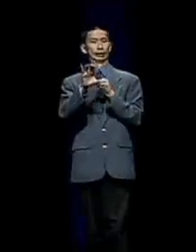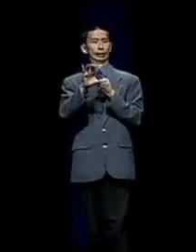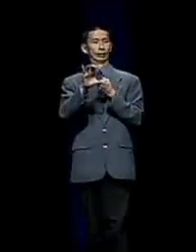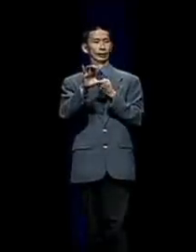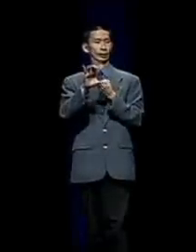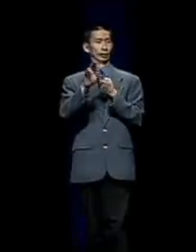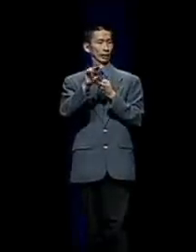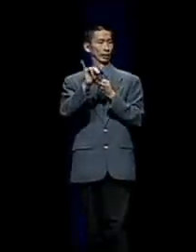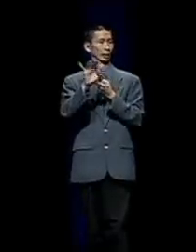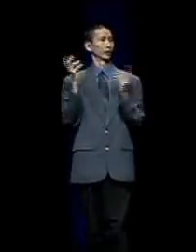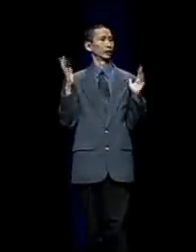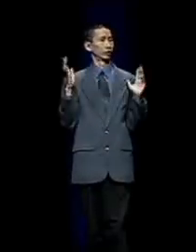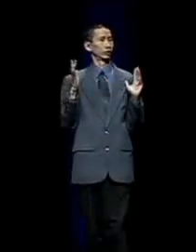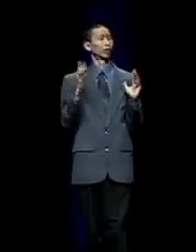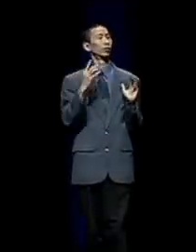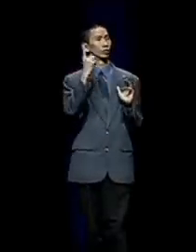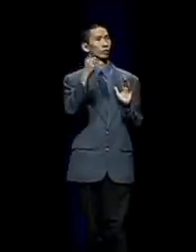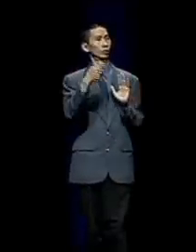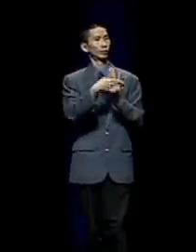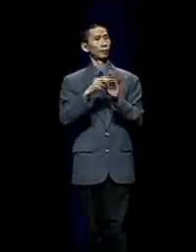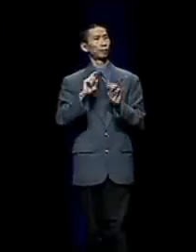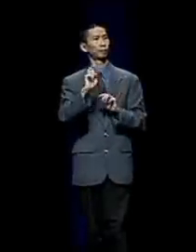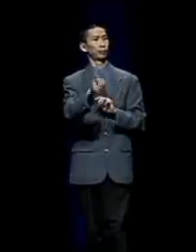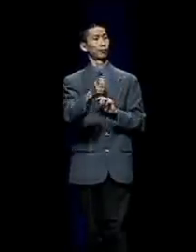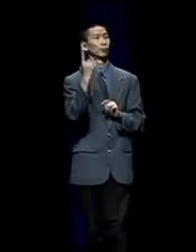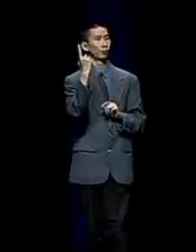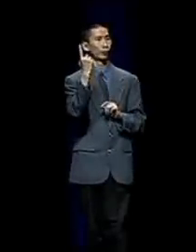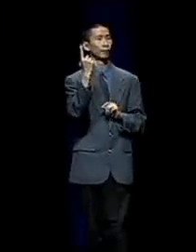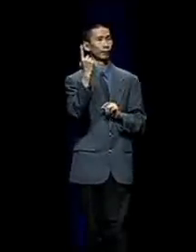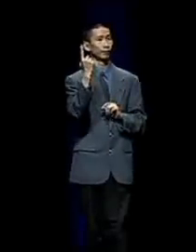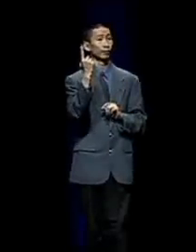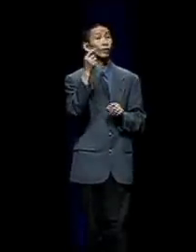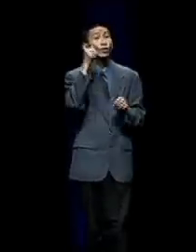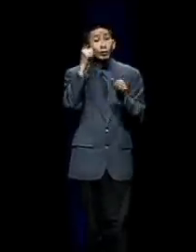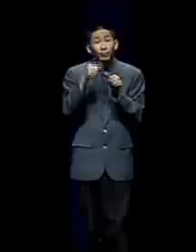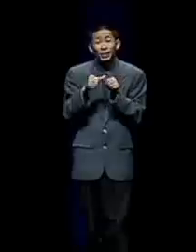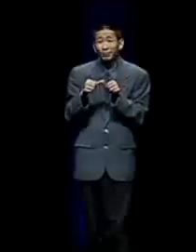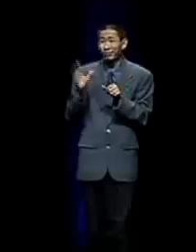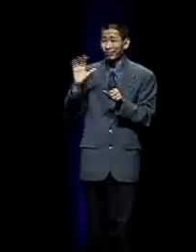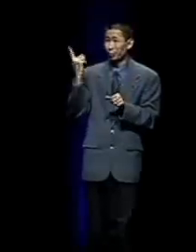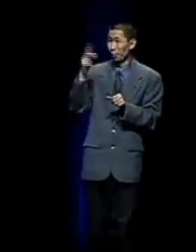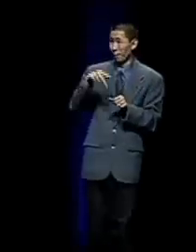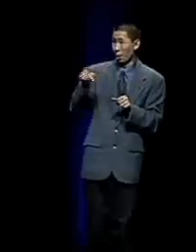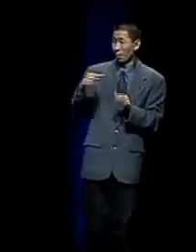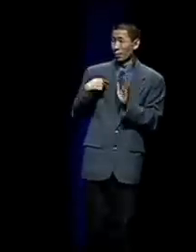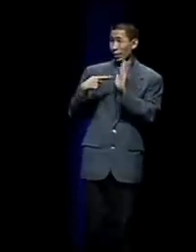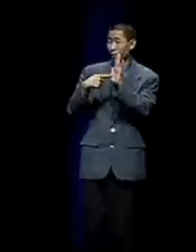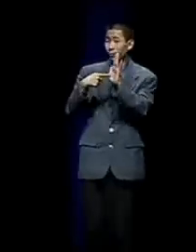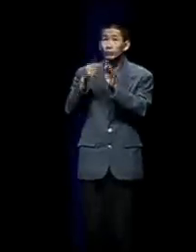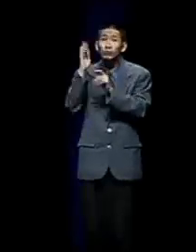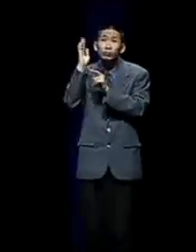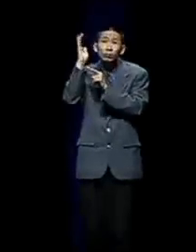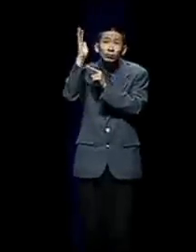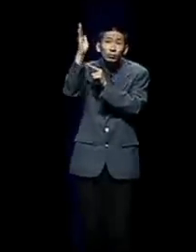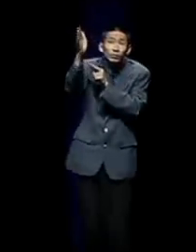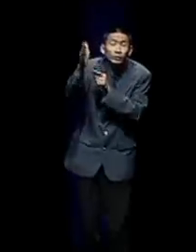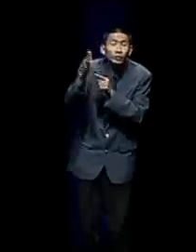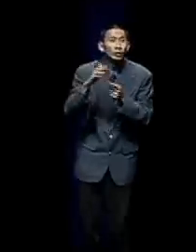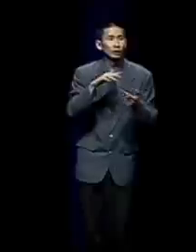So, one credential. Then, what I showed you on the screen. Down the road, once we get our studies done and we know what we're